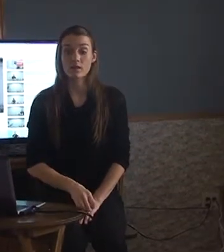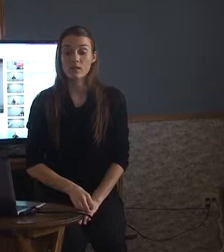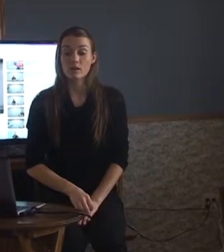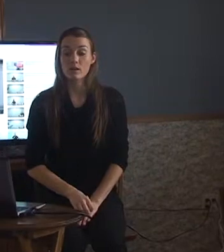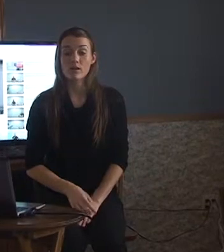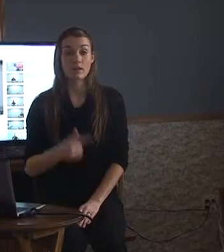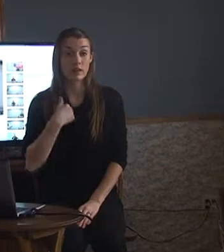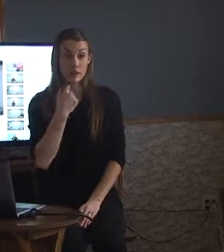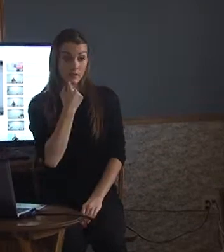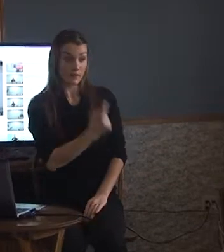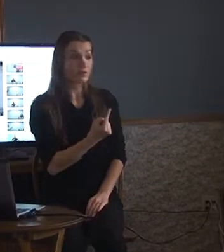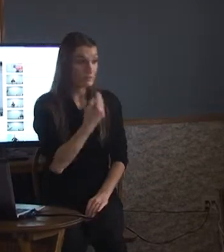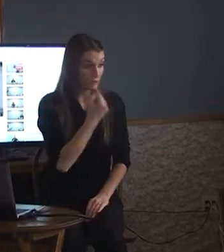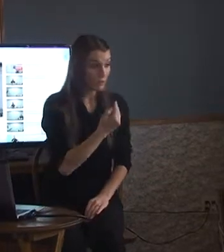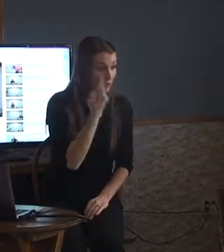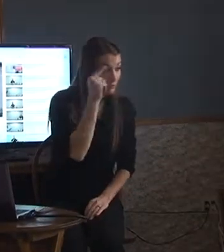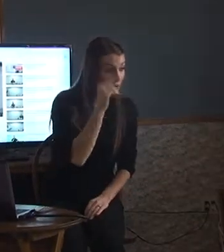That's good for calculators. Shows what's false.